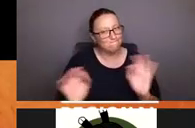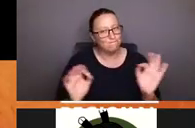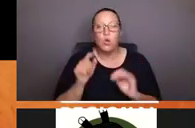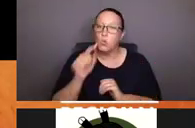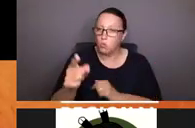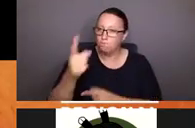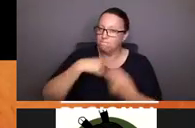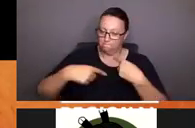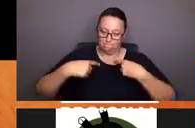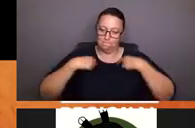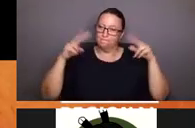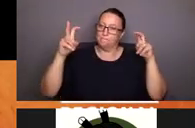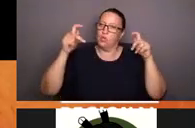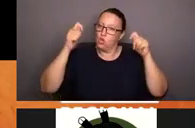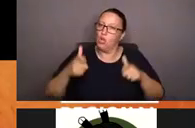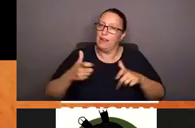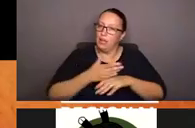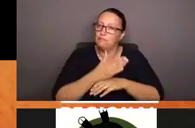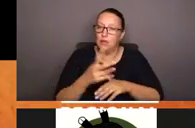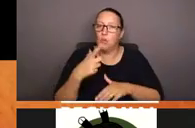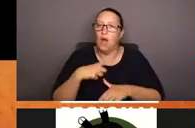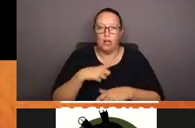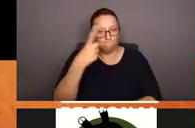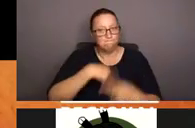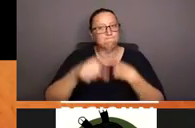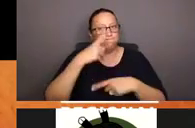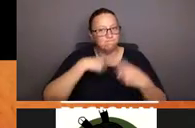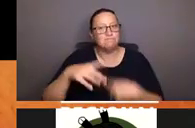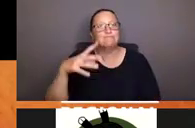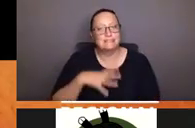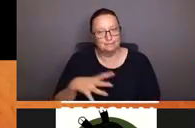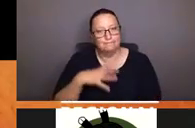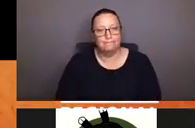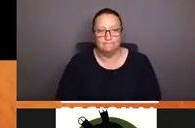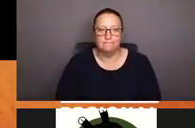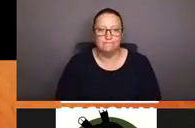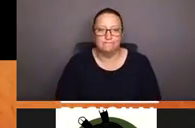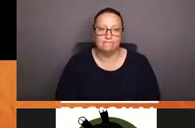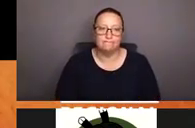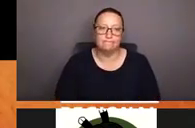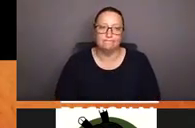why you consider your practice to be early career if you apply through this stream.